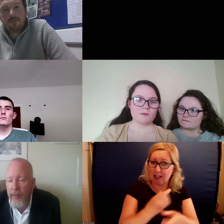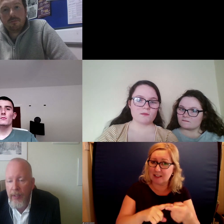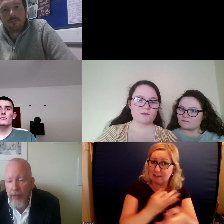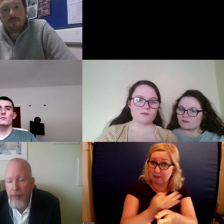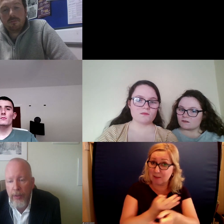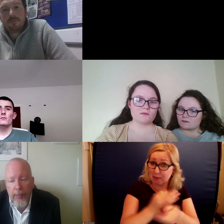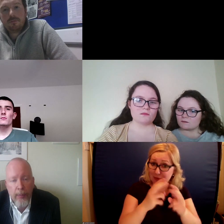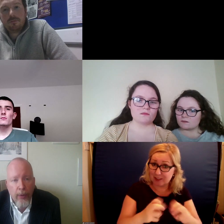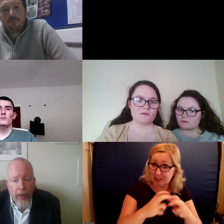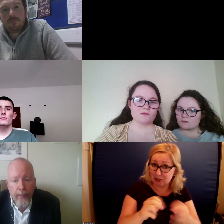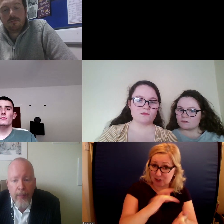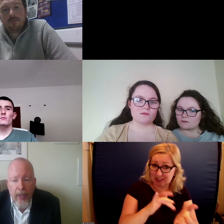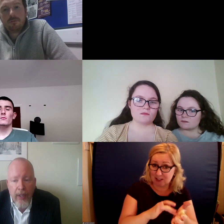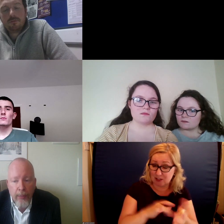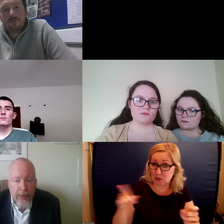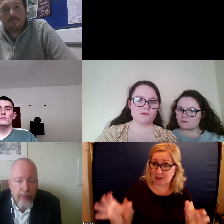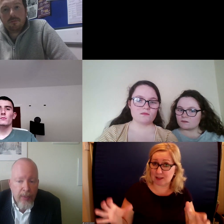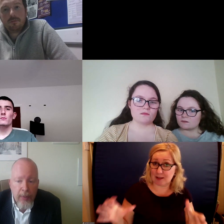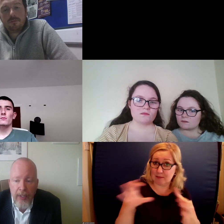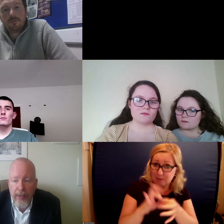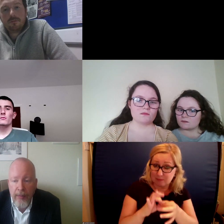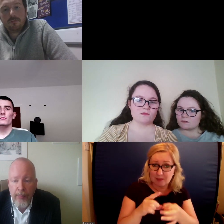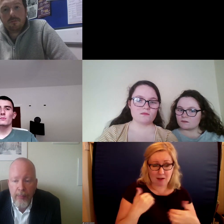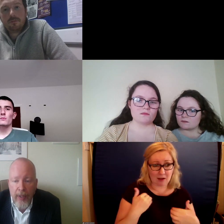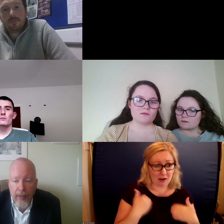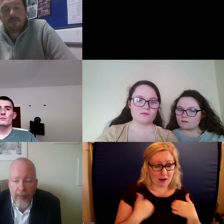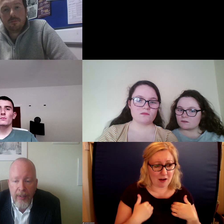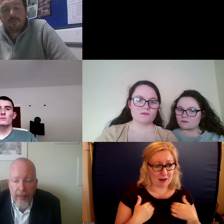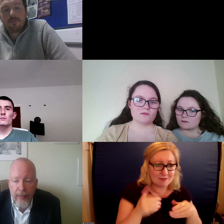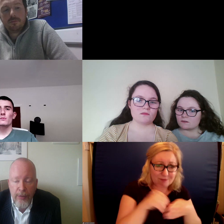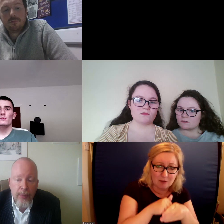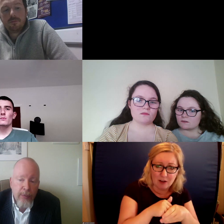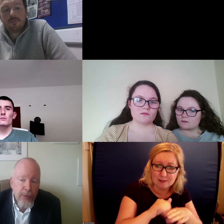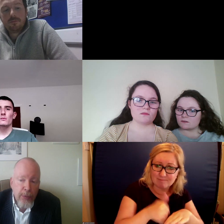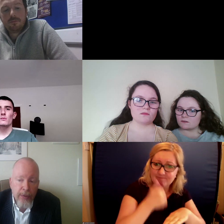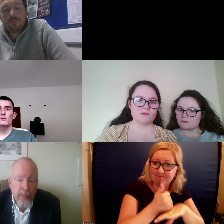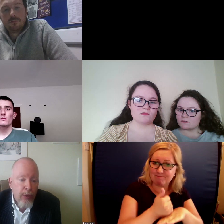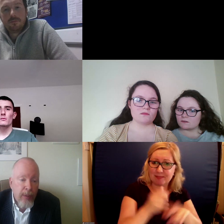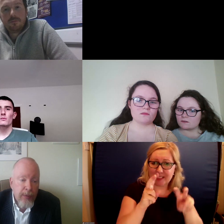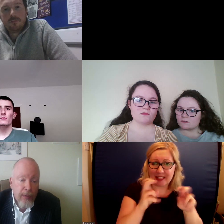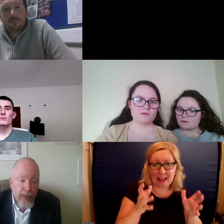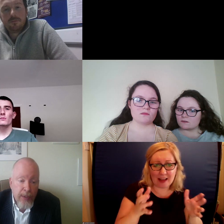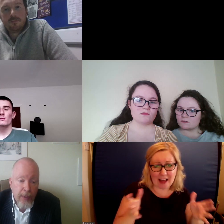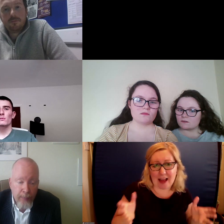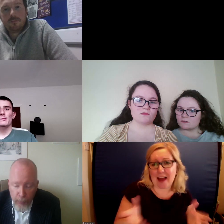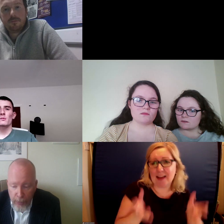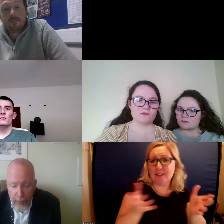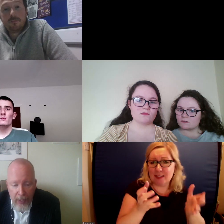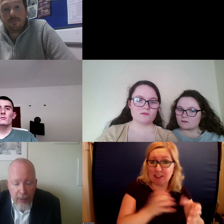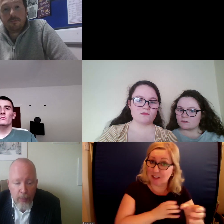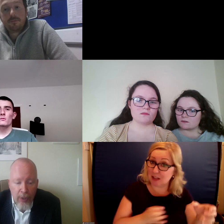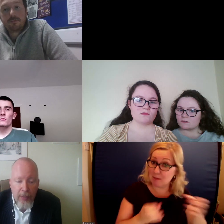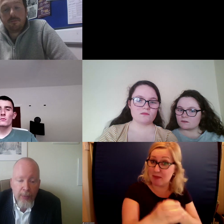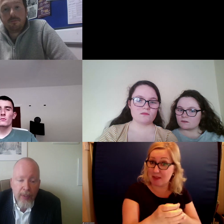the Activating Social Empathy program that was implemented and distributed through schools and programs all over the country.